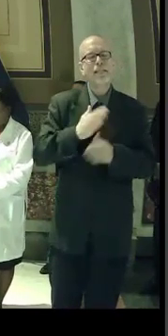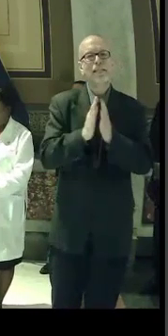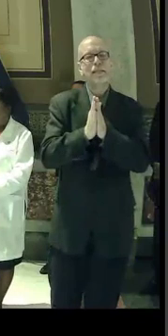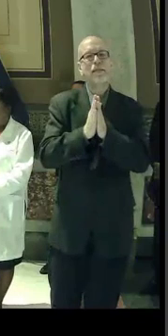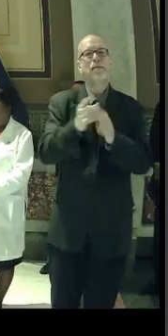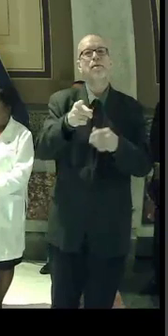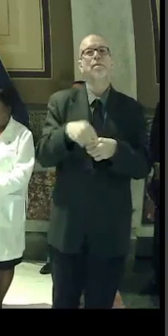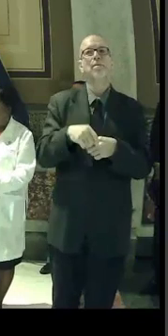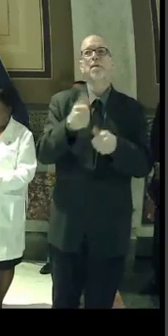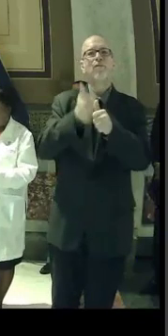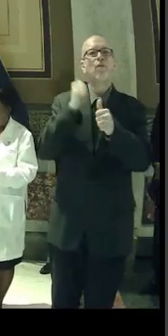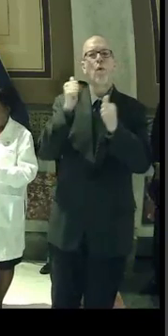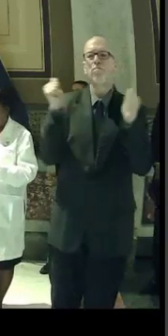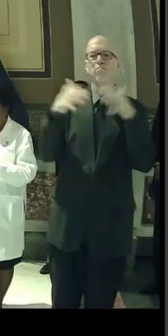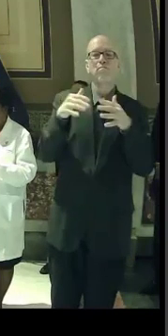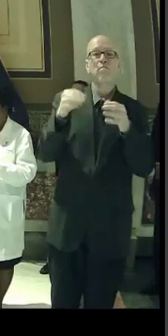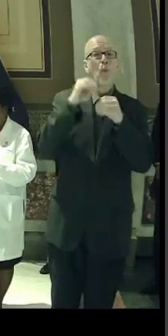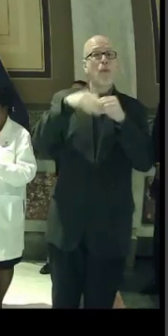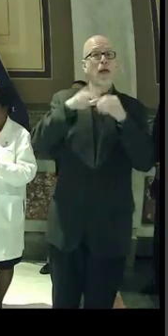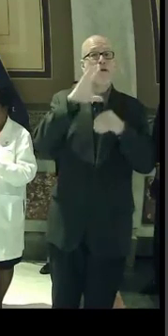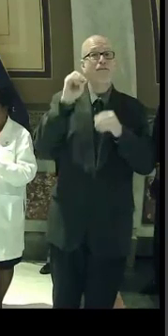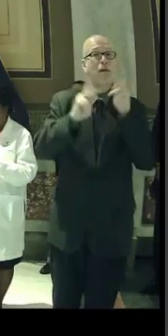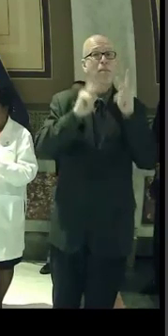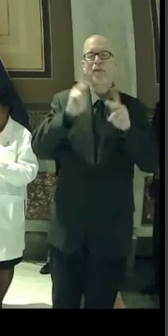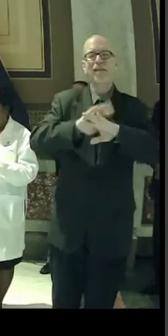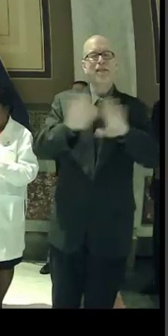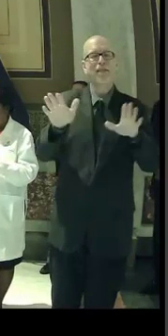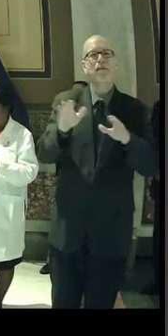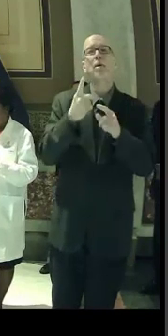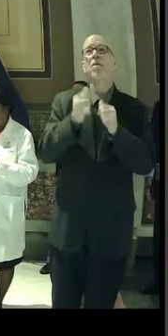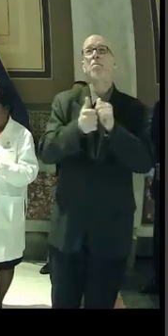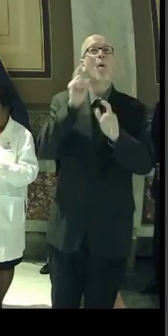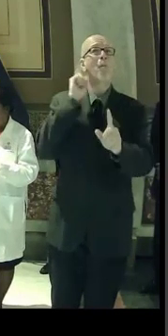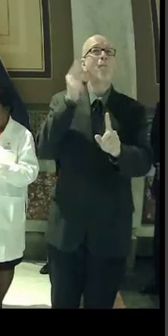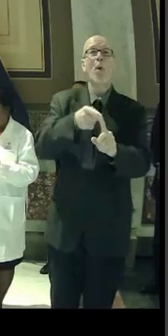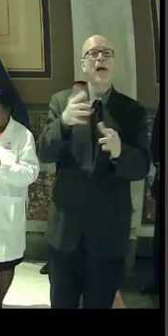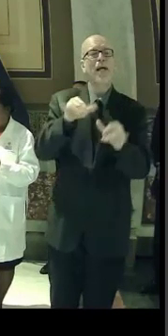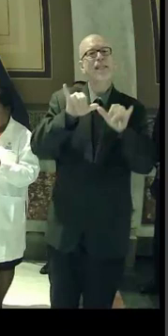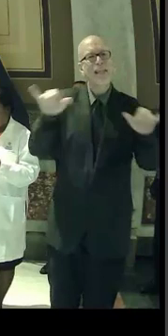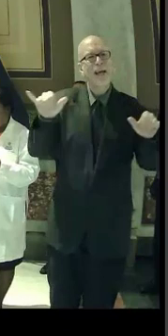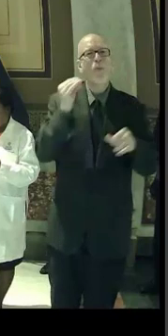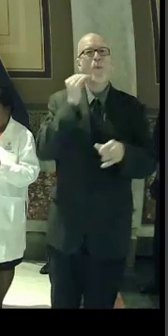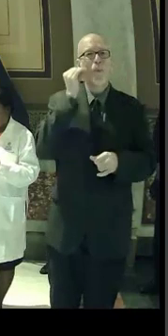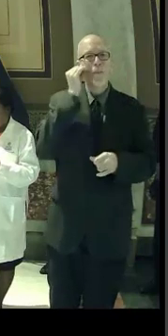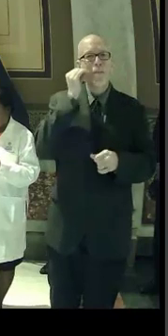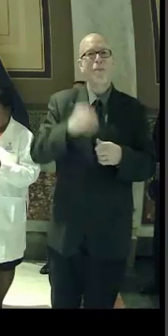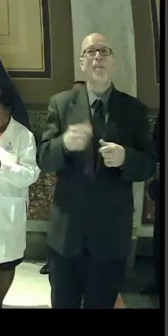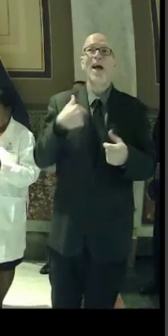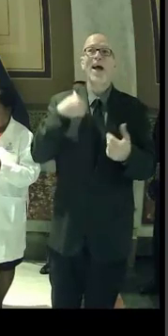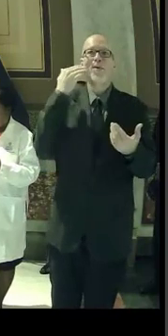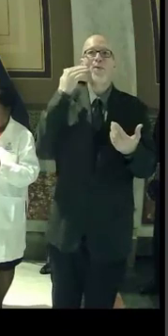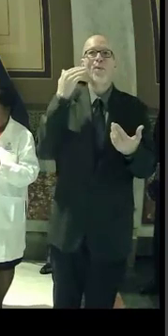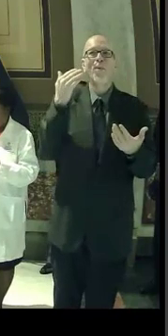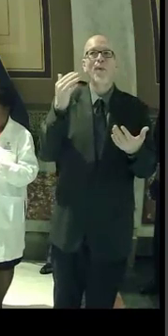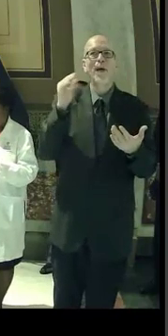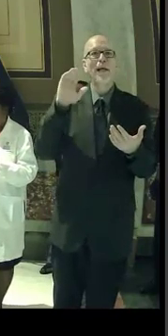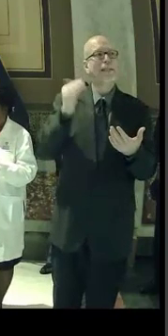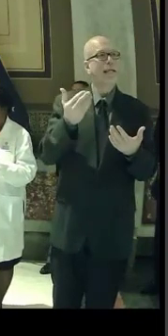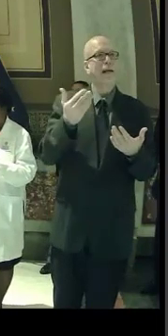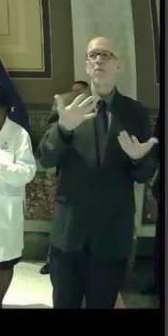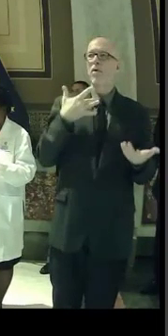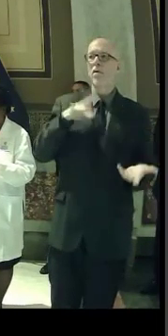Avoid gatherings of over 50 people, but mostly stay home. I know that this makes significant